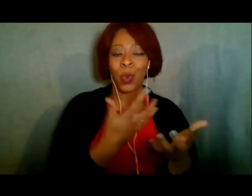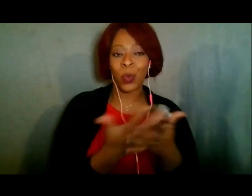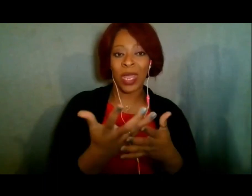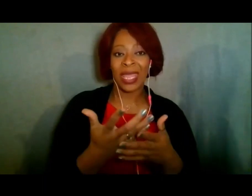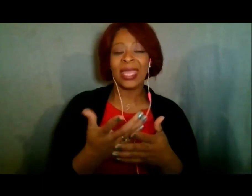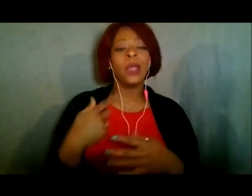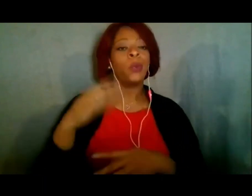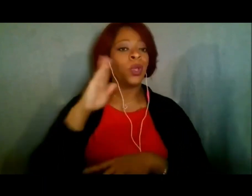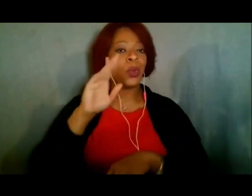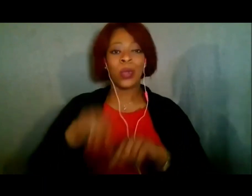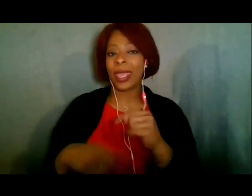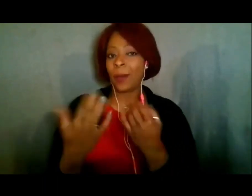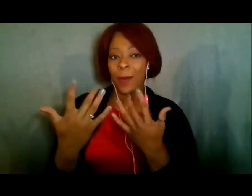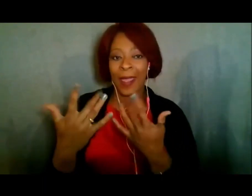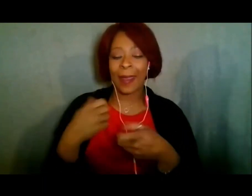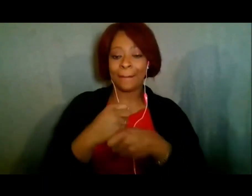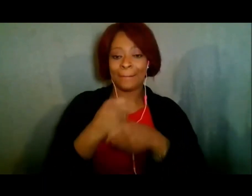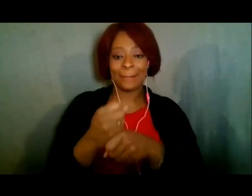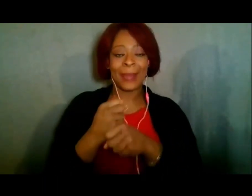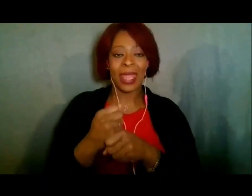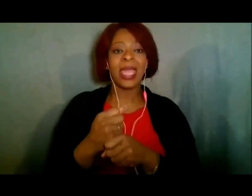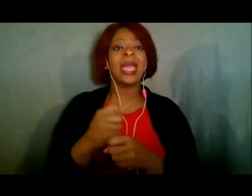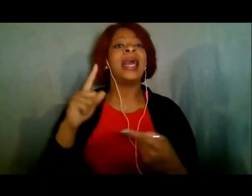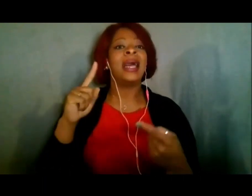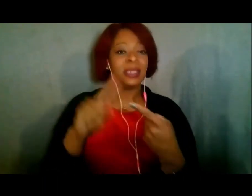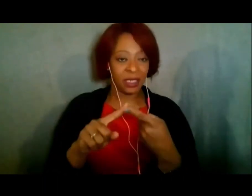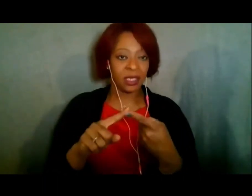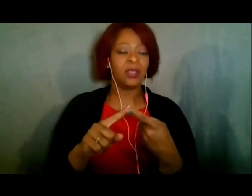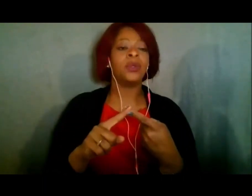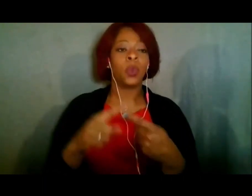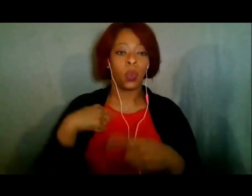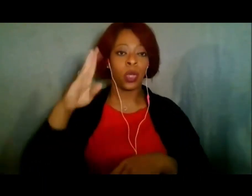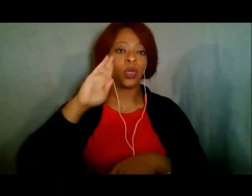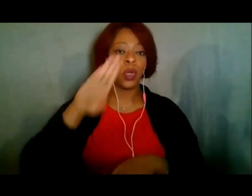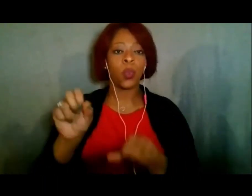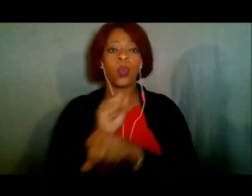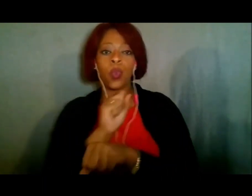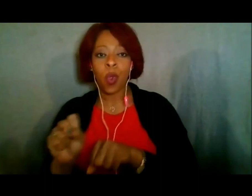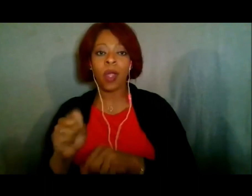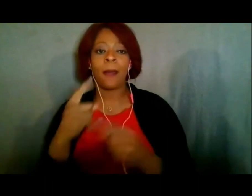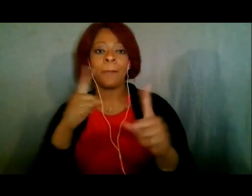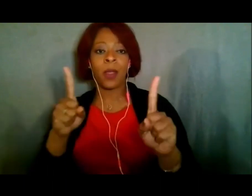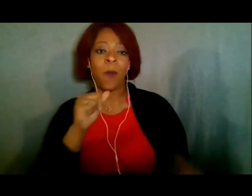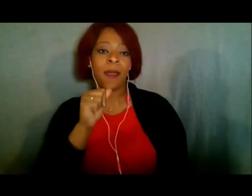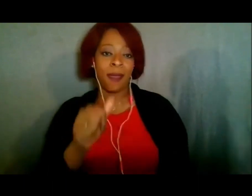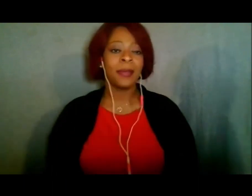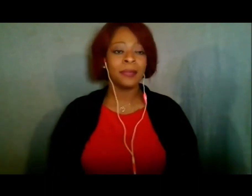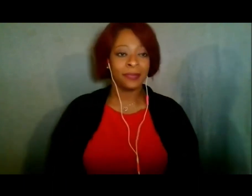we couldn't wait to start manufacturing until we knew if it worked or not.